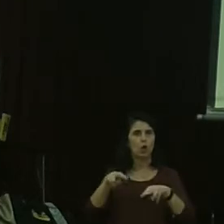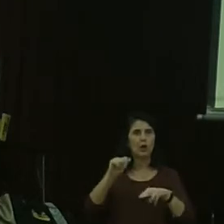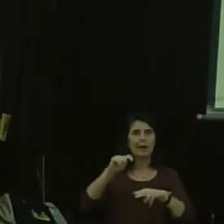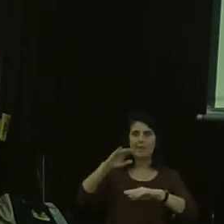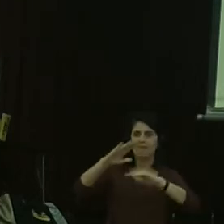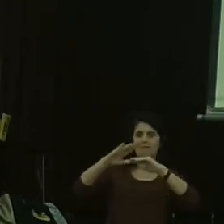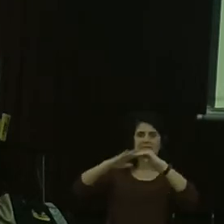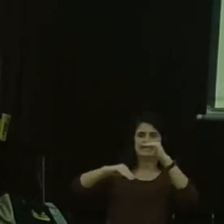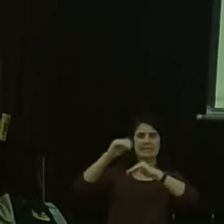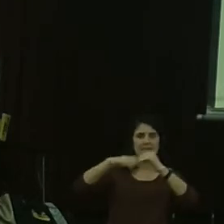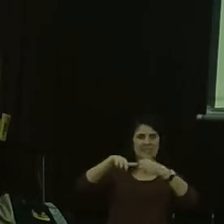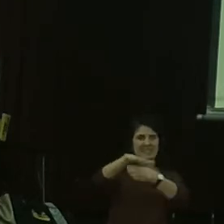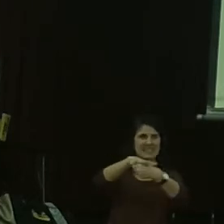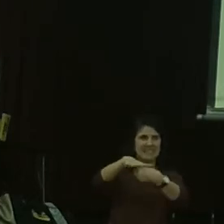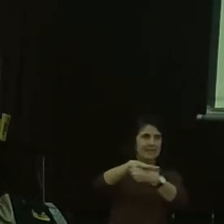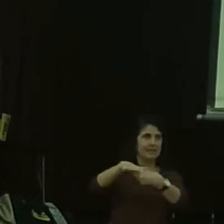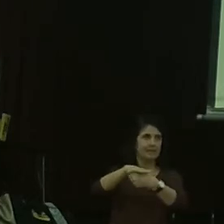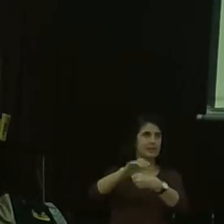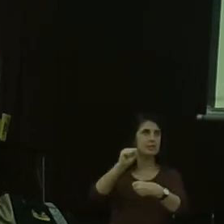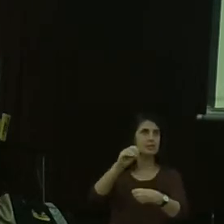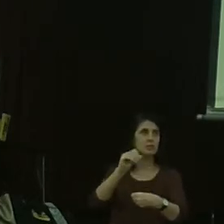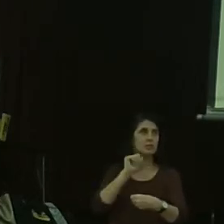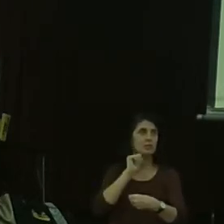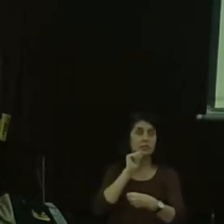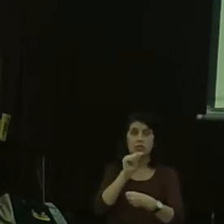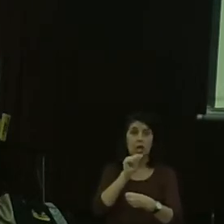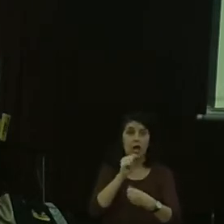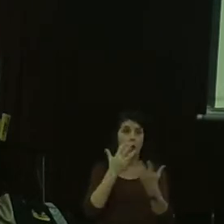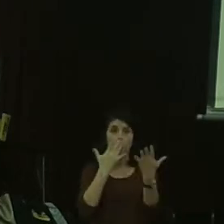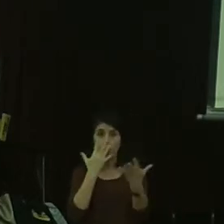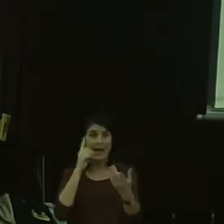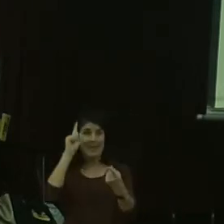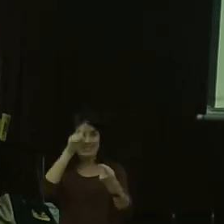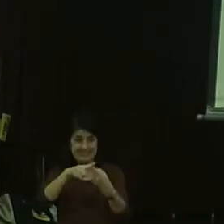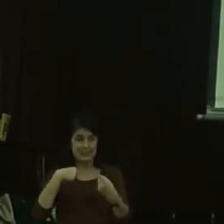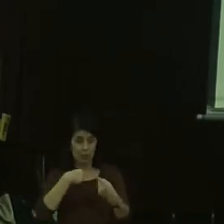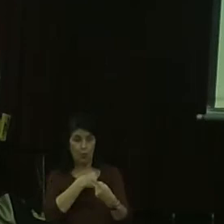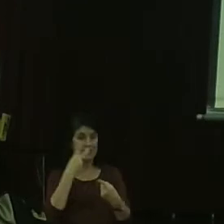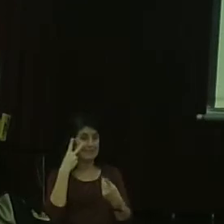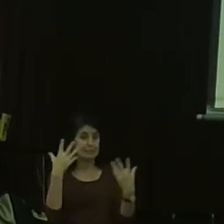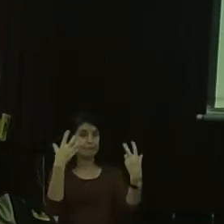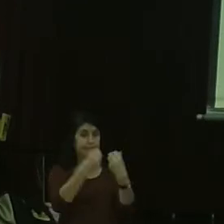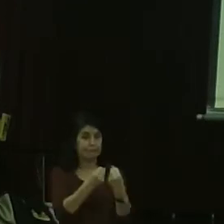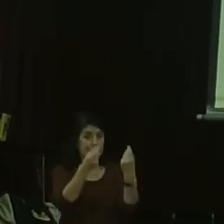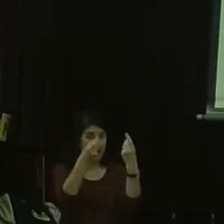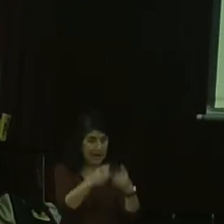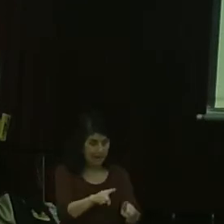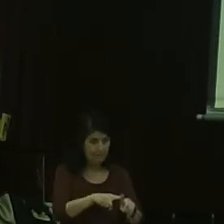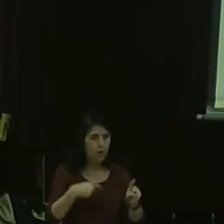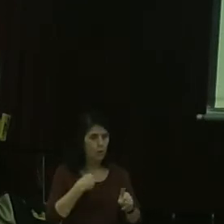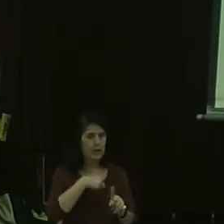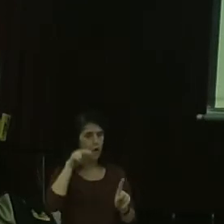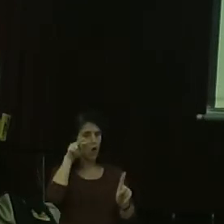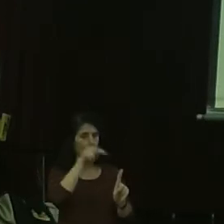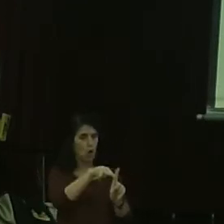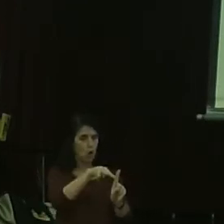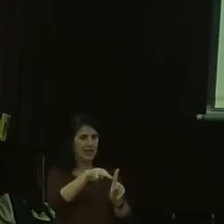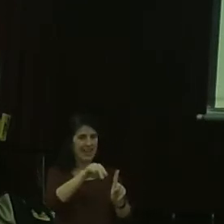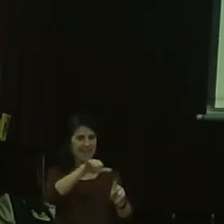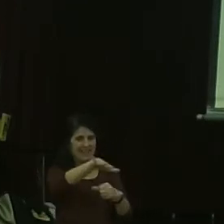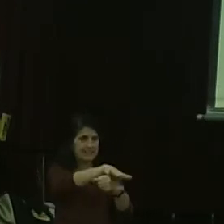facility. So not waiting until we see incidents occur or tragedies occur, but really looking at the context of the